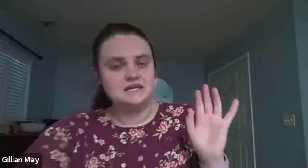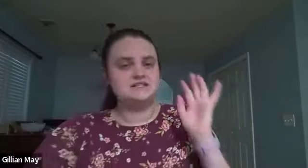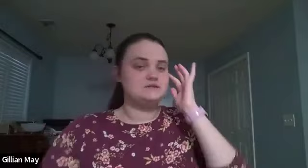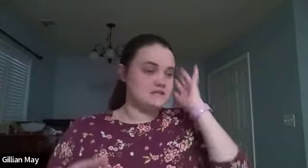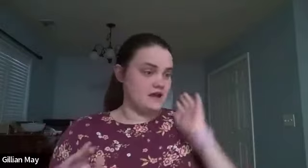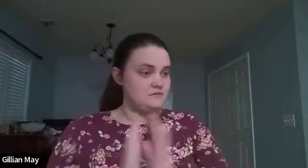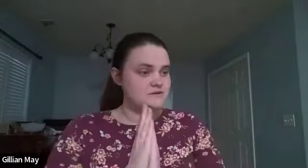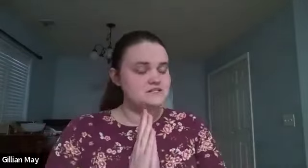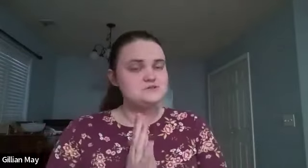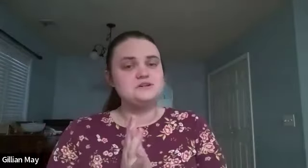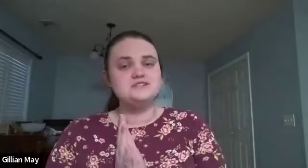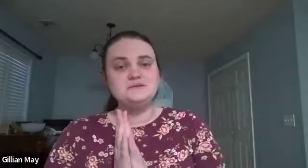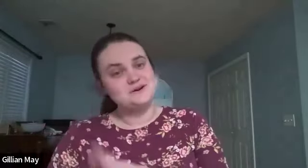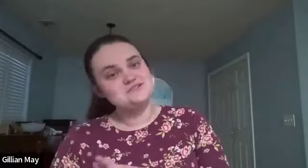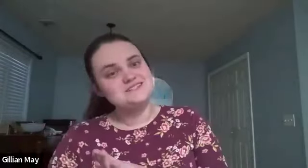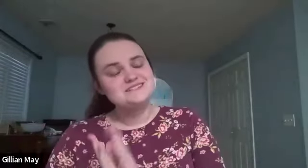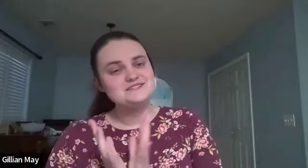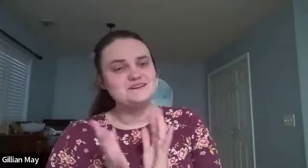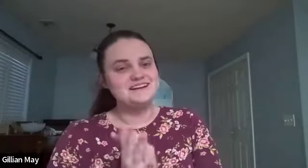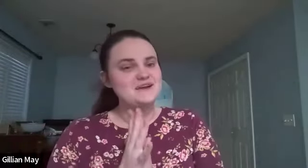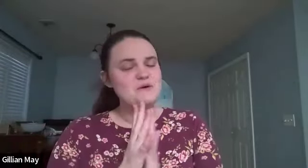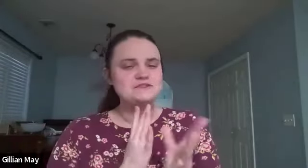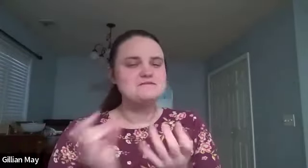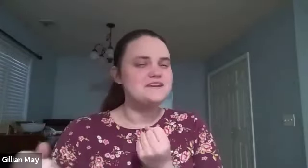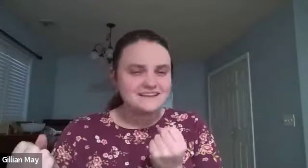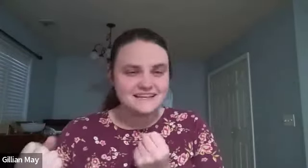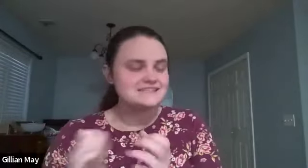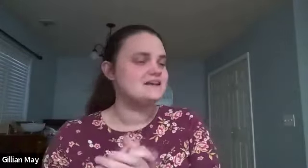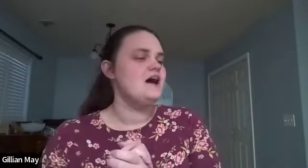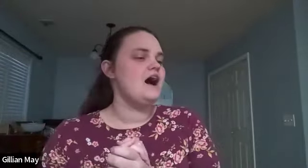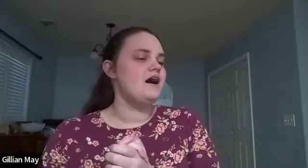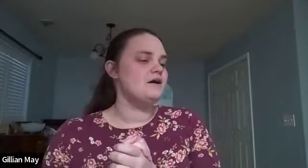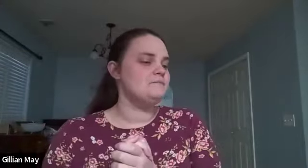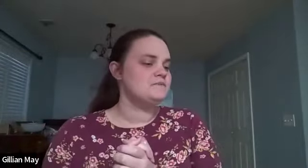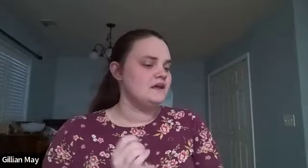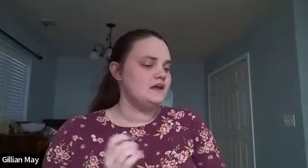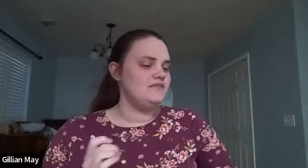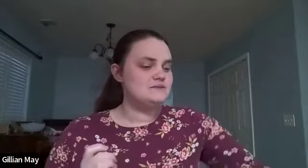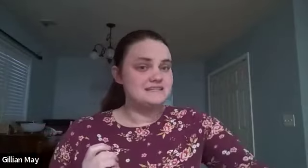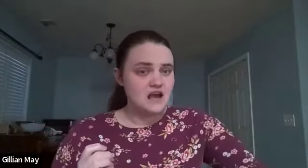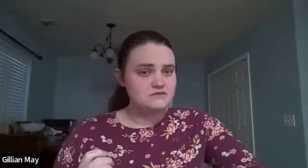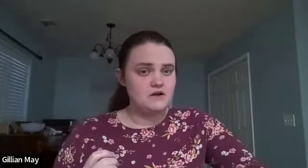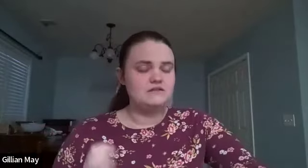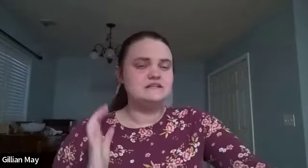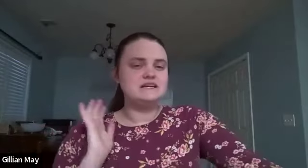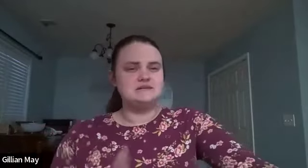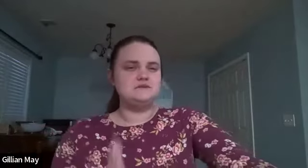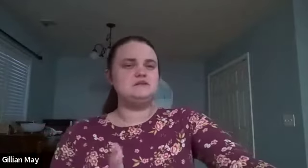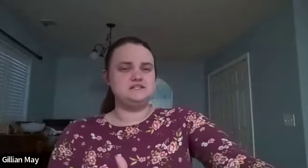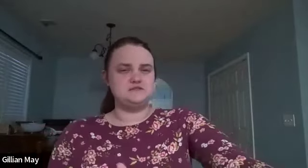so tonight we're gonna do emotions. So we're gonna get one with our feelings. And this one is kind of a long list. I typically what I do with it